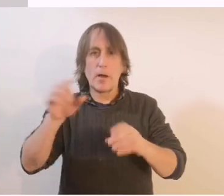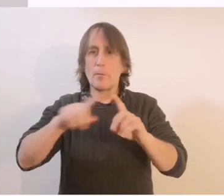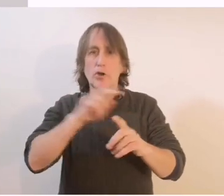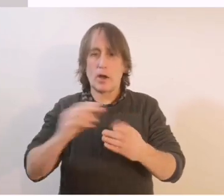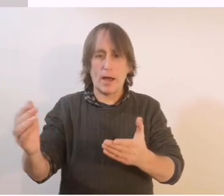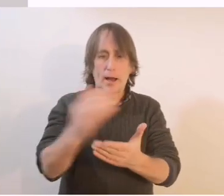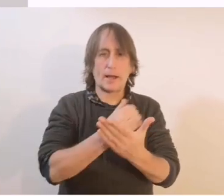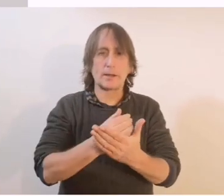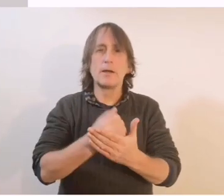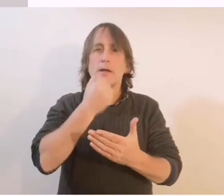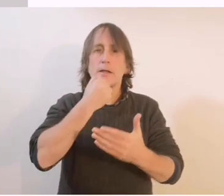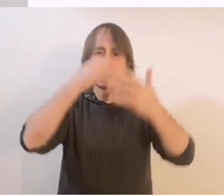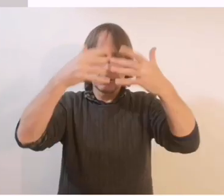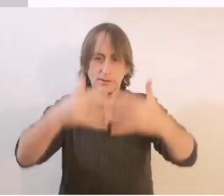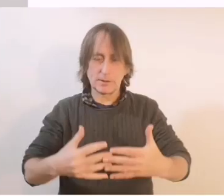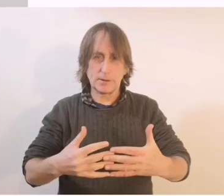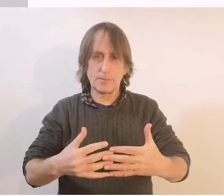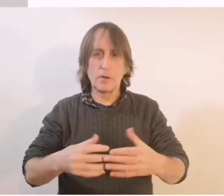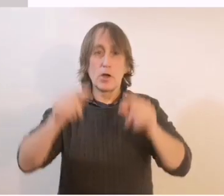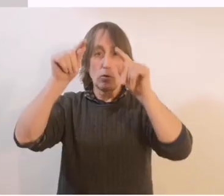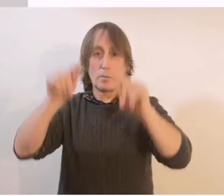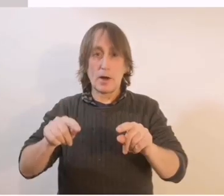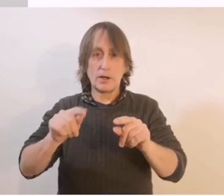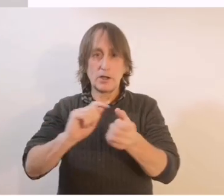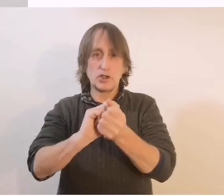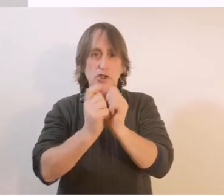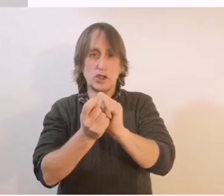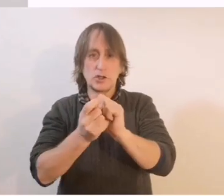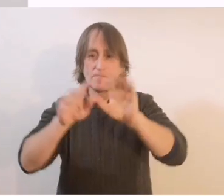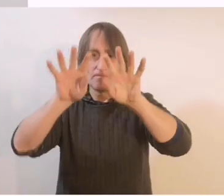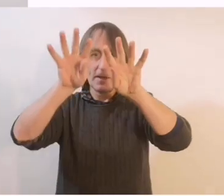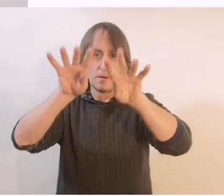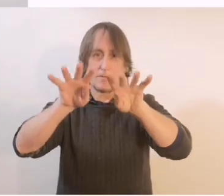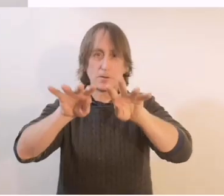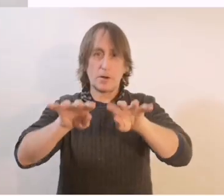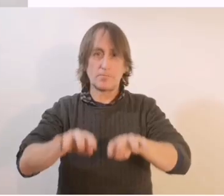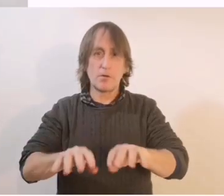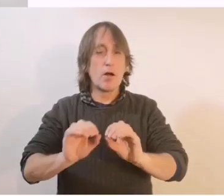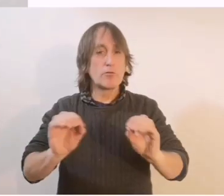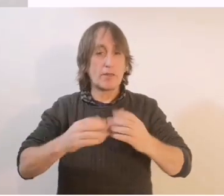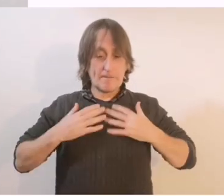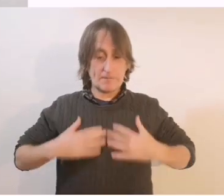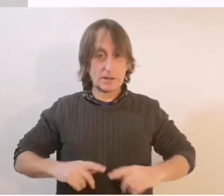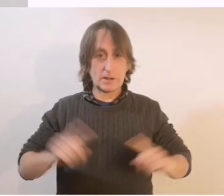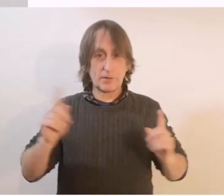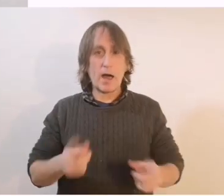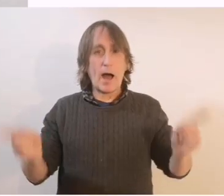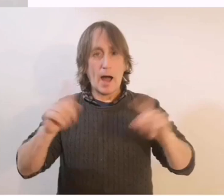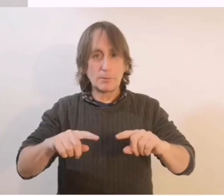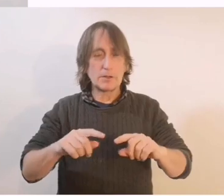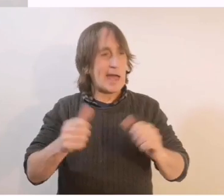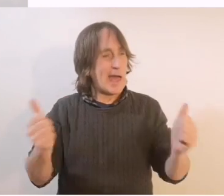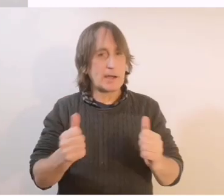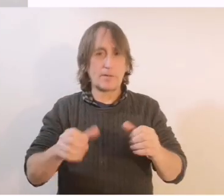experiment, but we don't collect the statistical information. The twin band disappears and it goes back to the interference pattern. Nothing